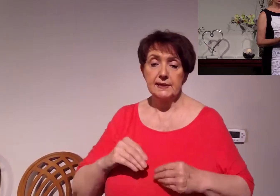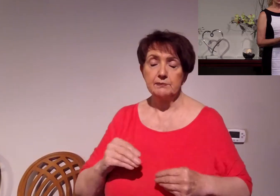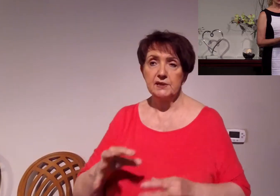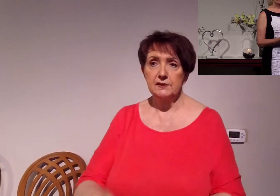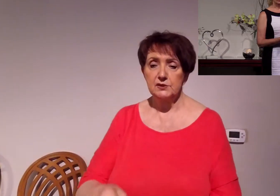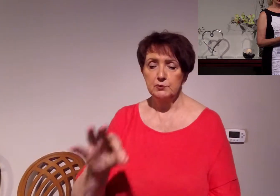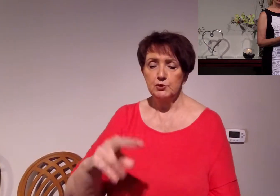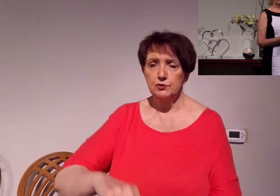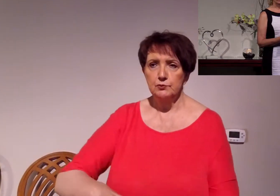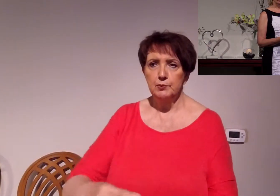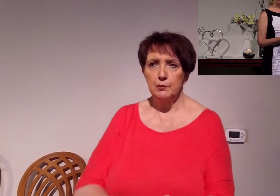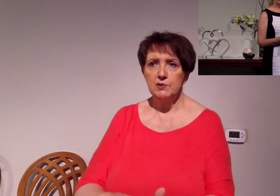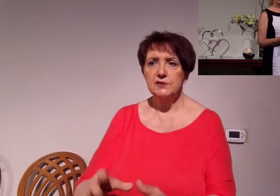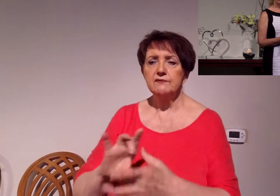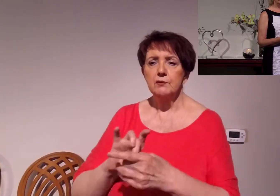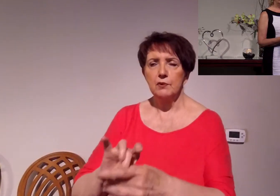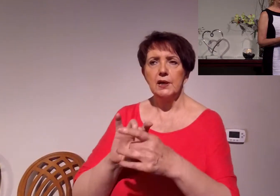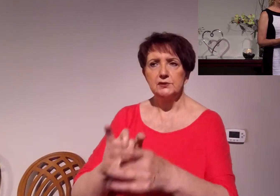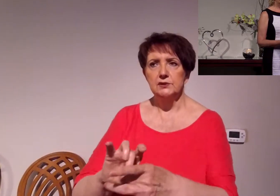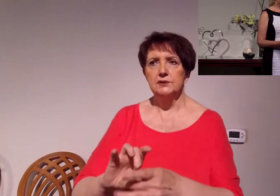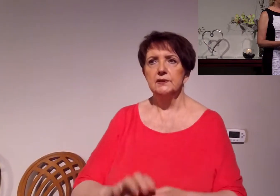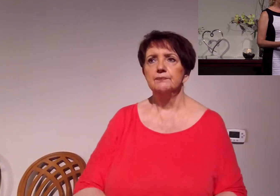our relationship.